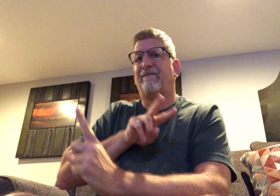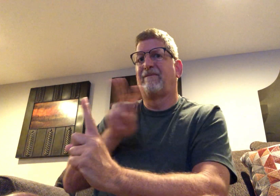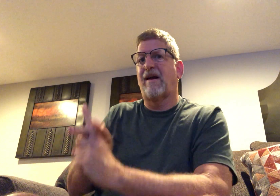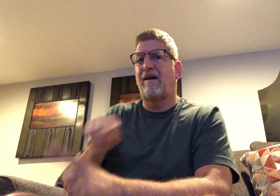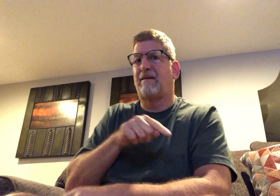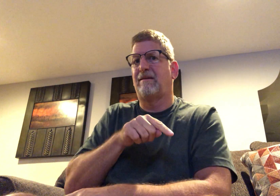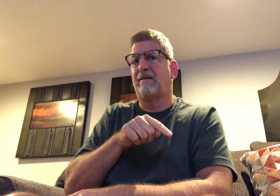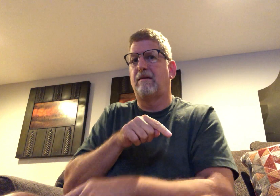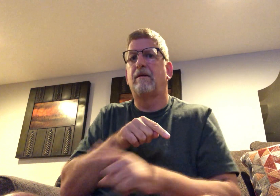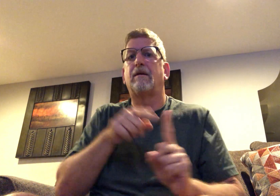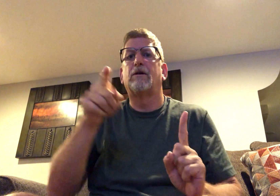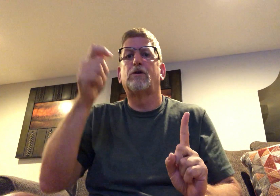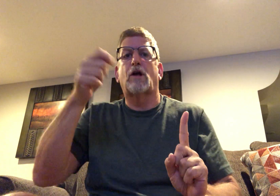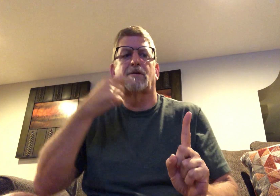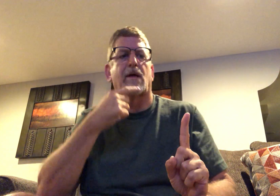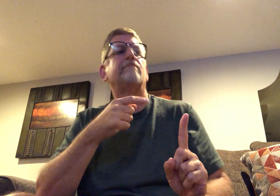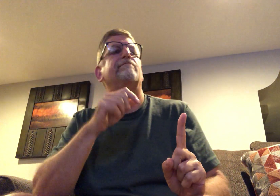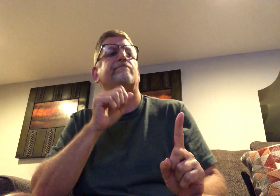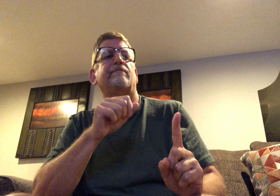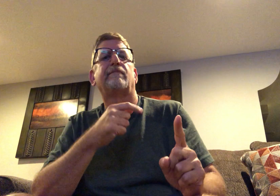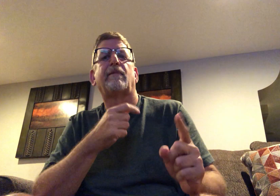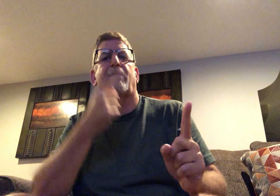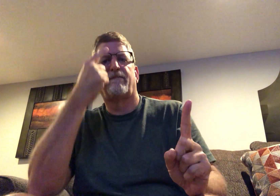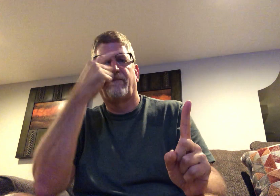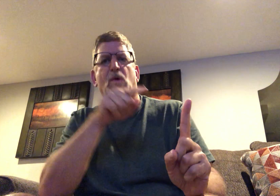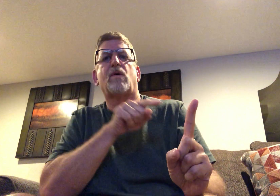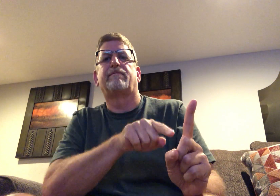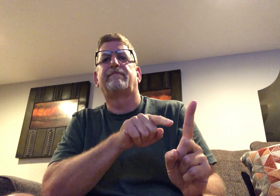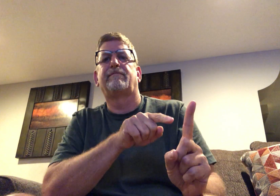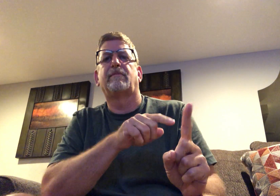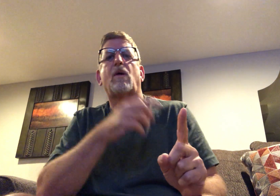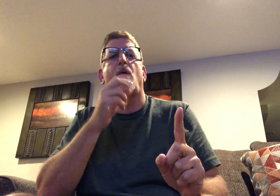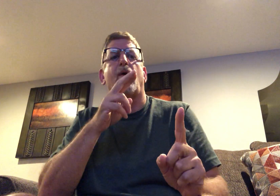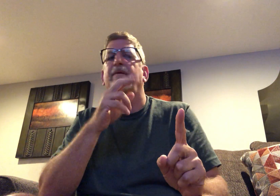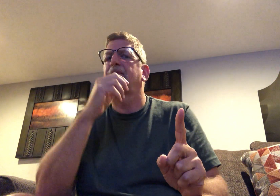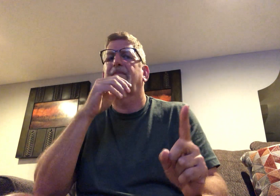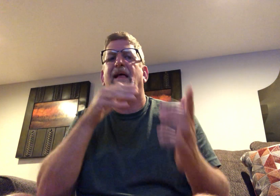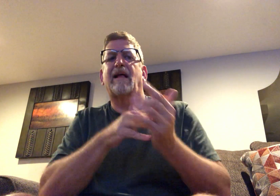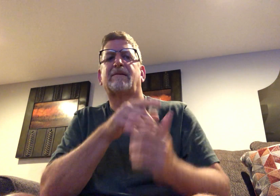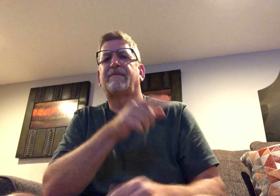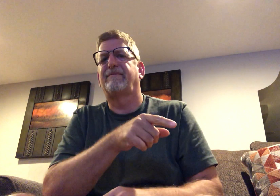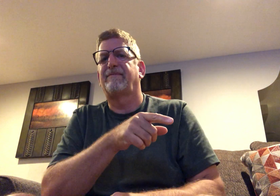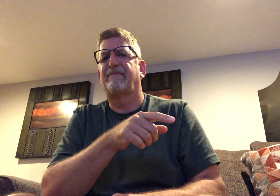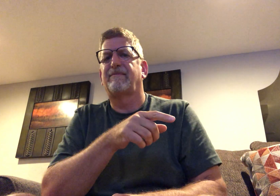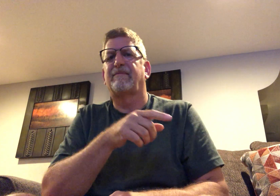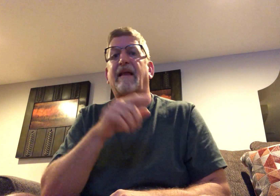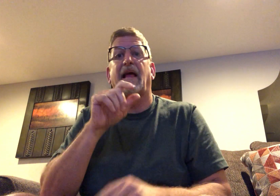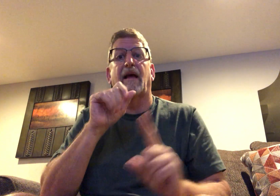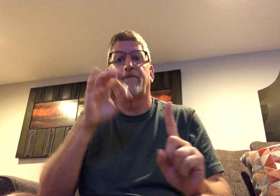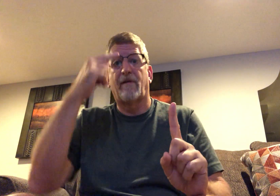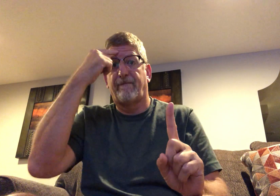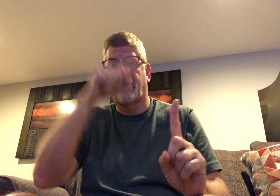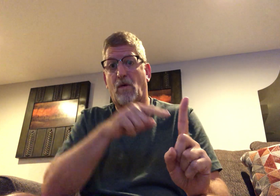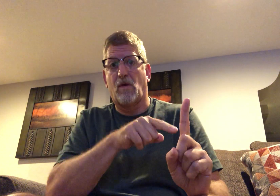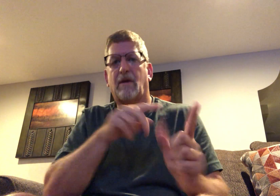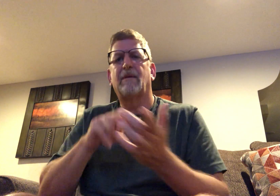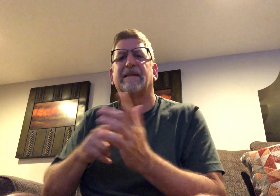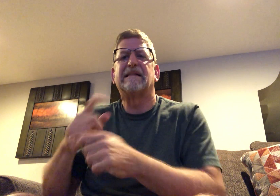to us, but they were being blocked by the ambassador, who was an Obama appointee in Ukraine, who was holding back